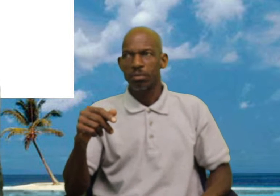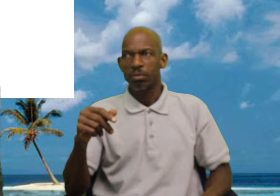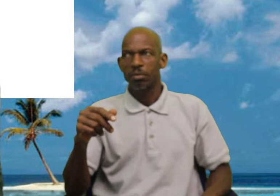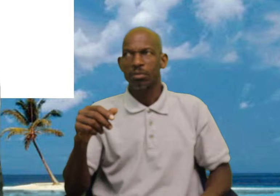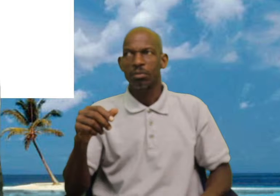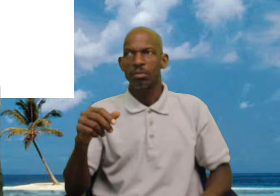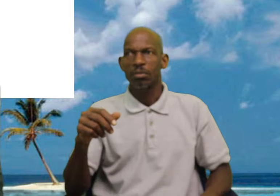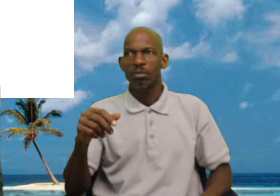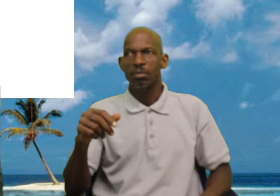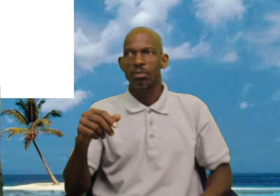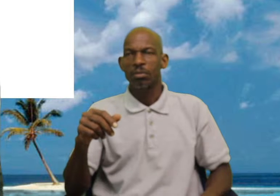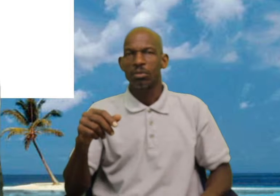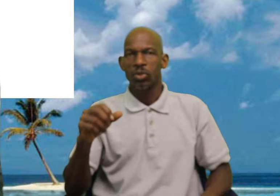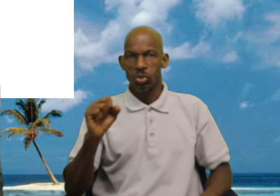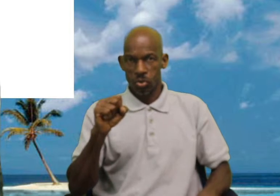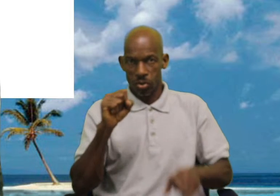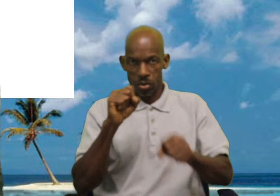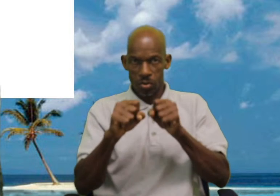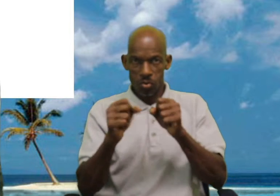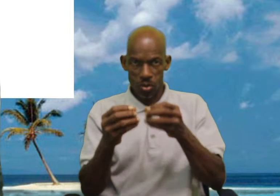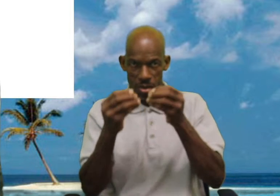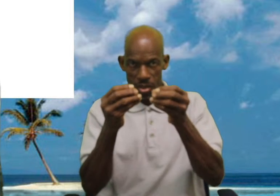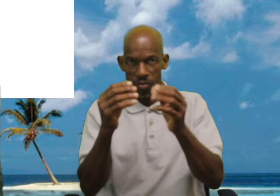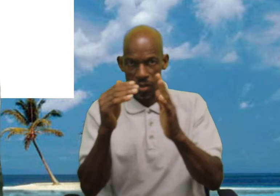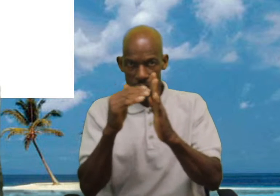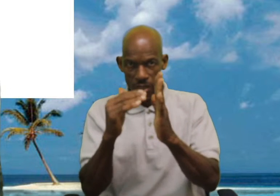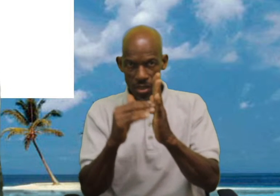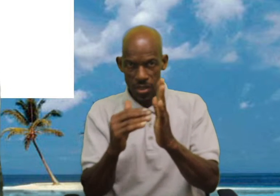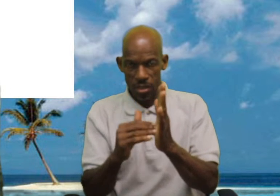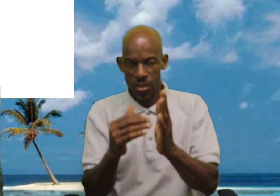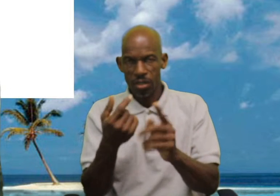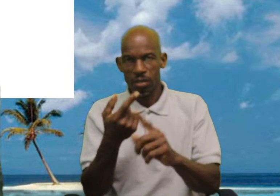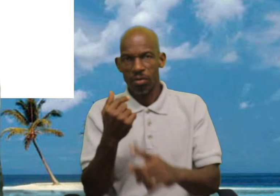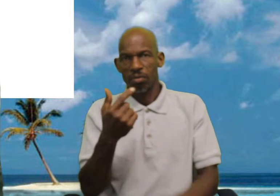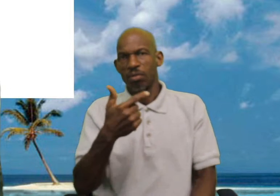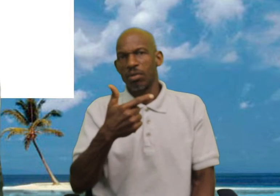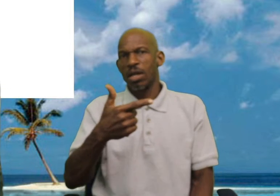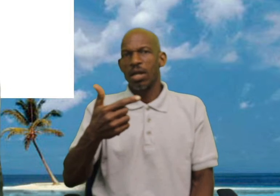week. There are a number of them,